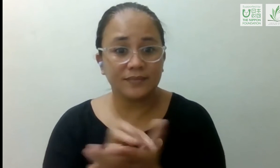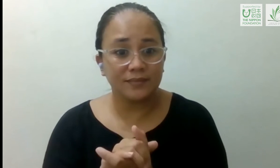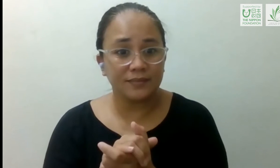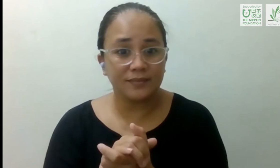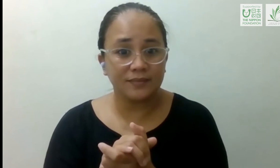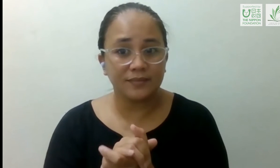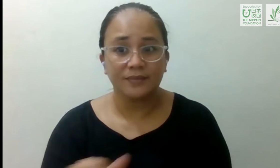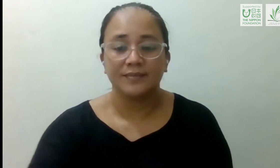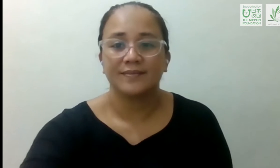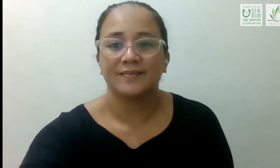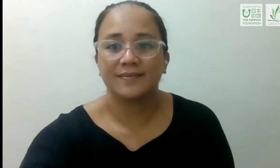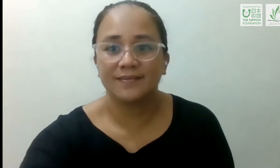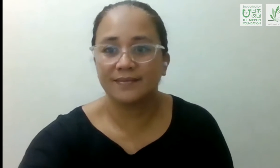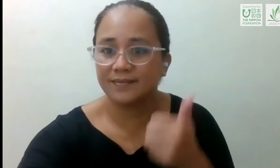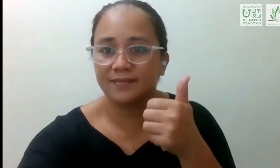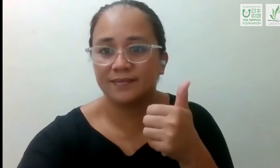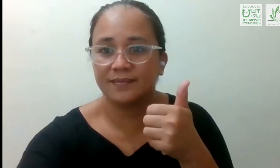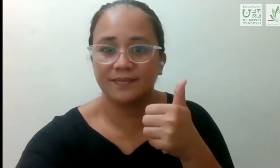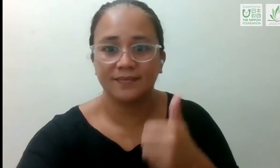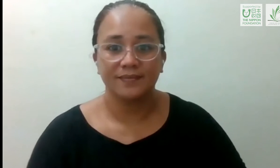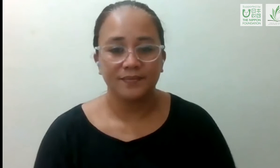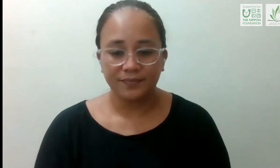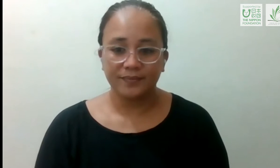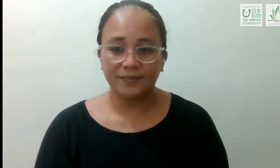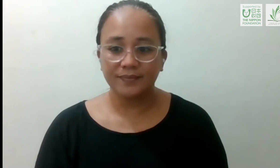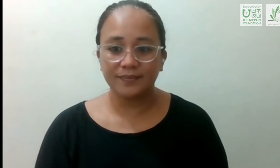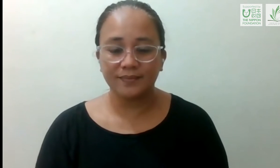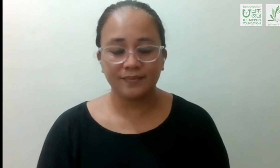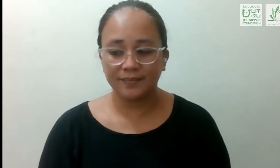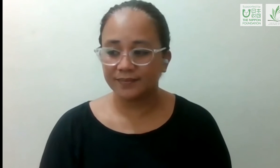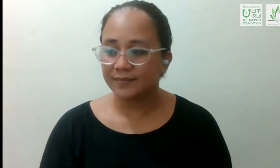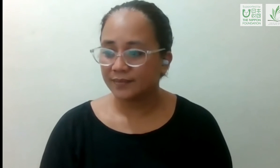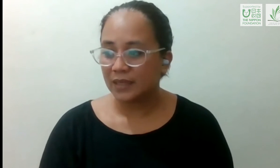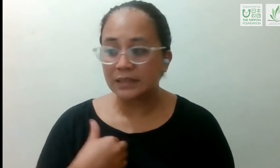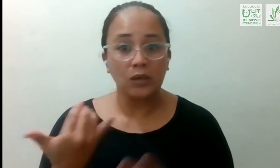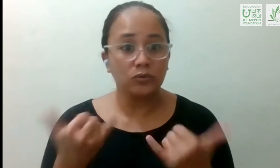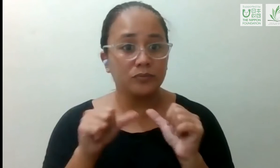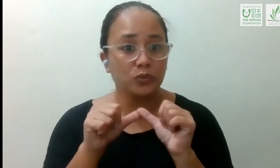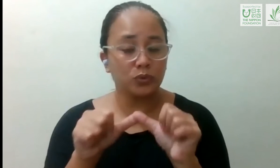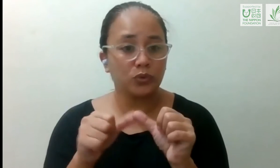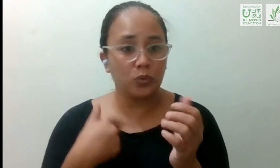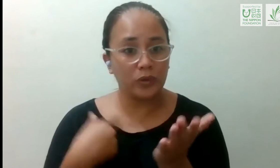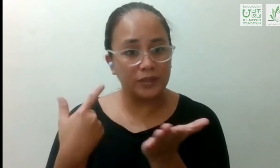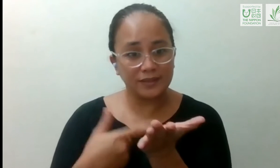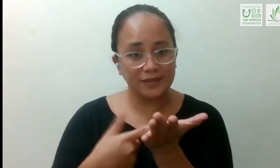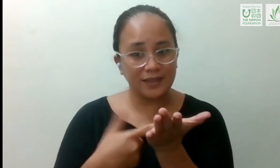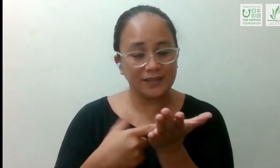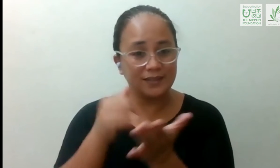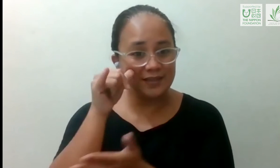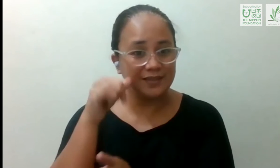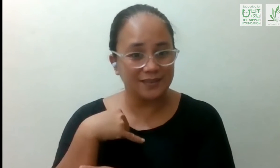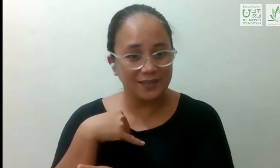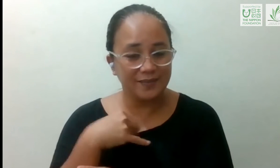Thumbs up. Okay, all right. So then let's continue with what we were talking about